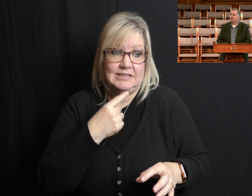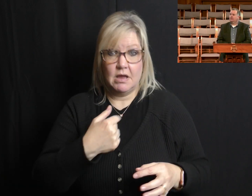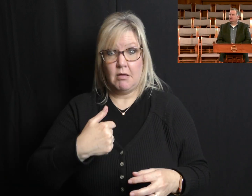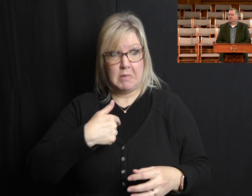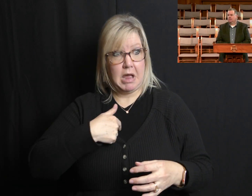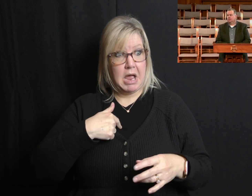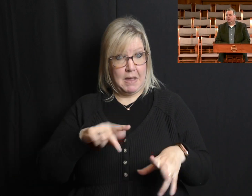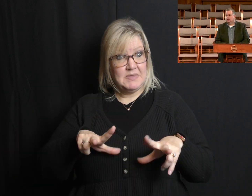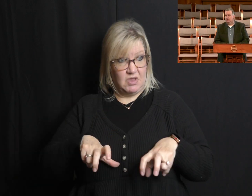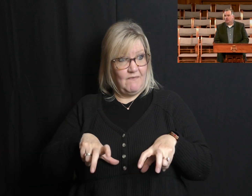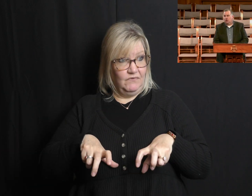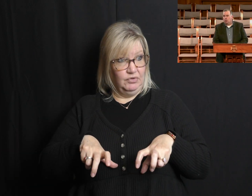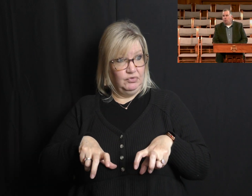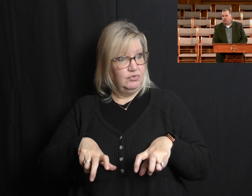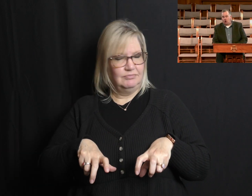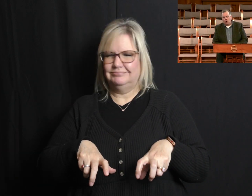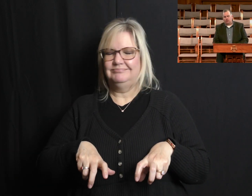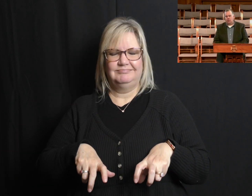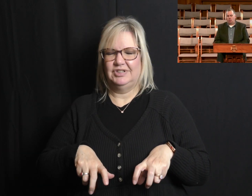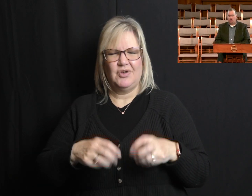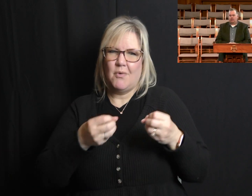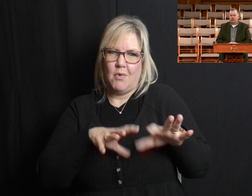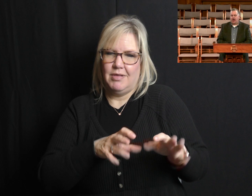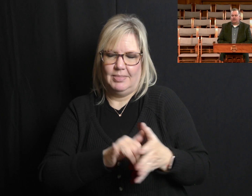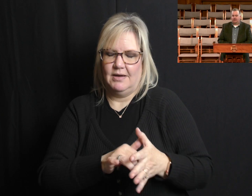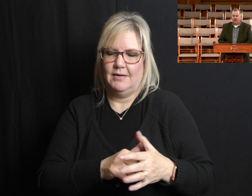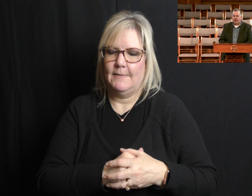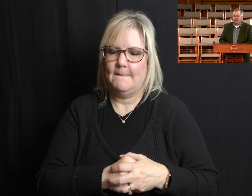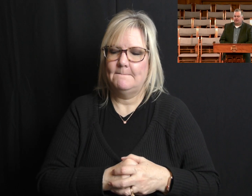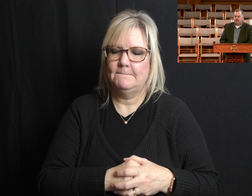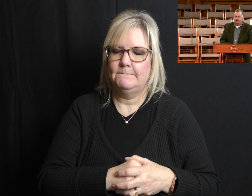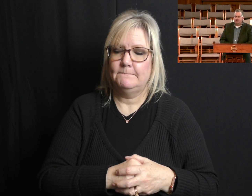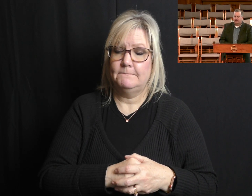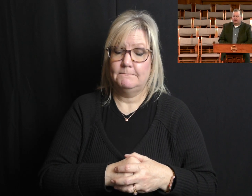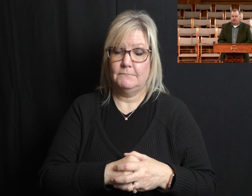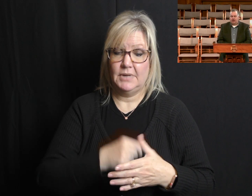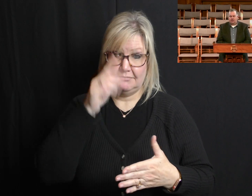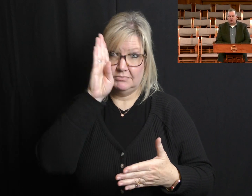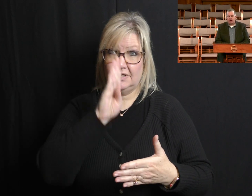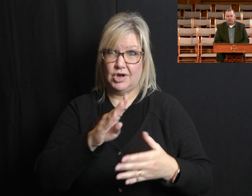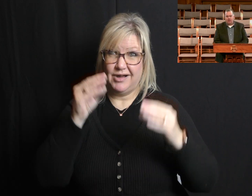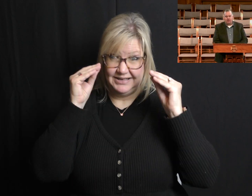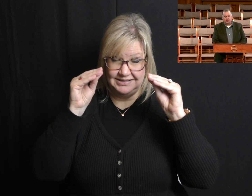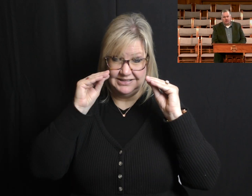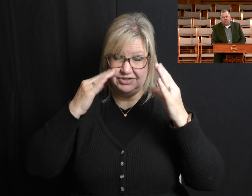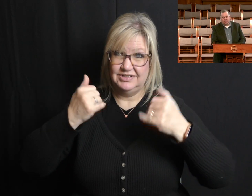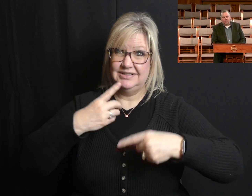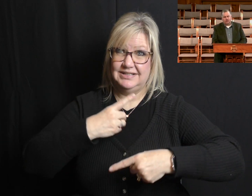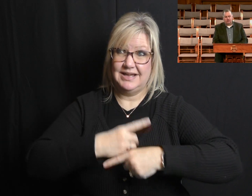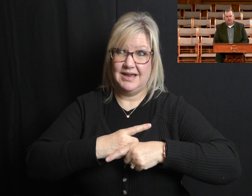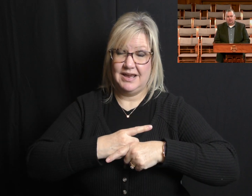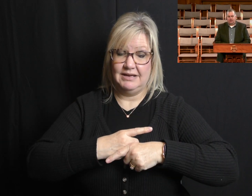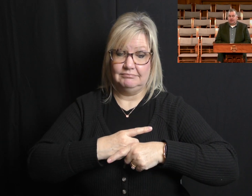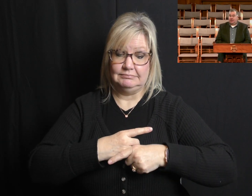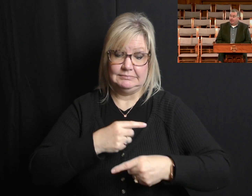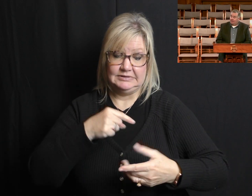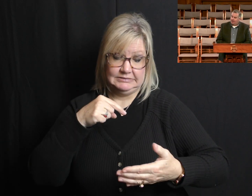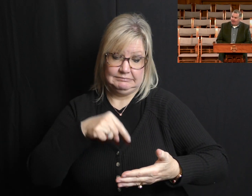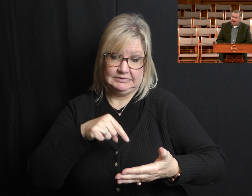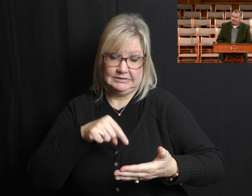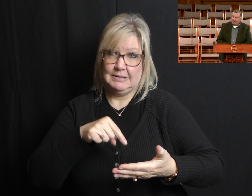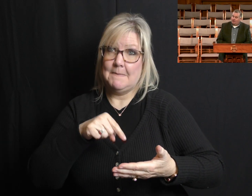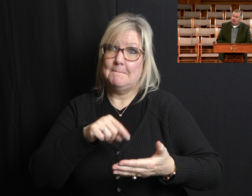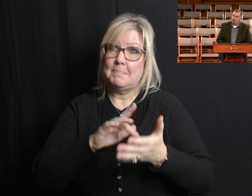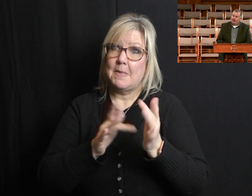Yet, what we learn from the Word of God today is that if you are not being generous and